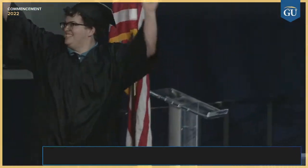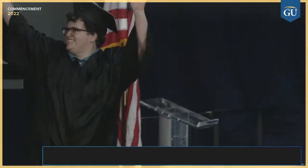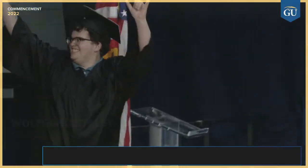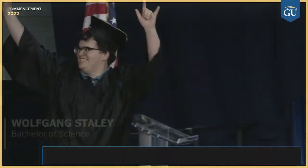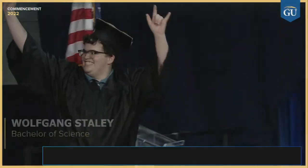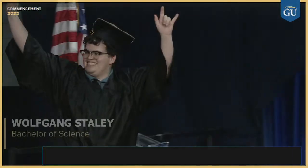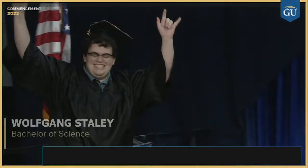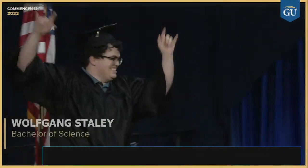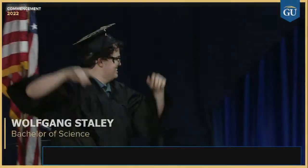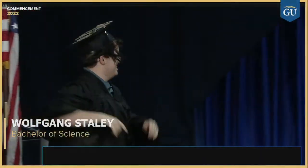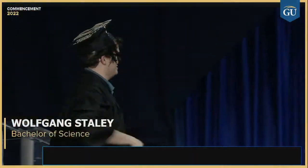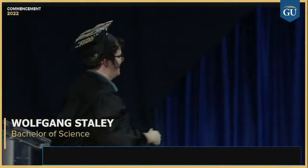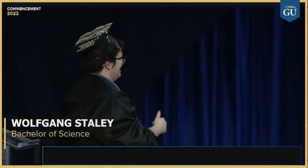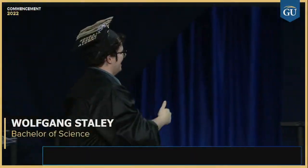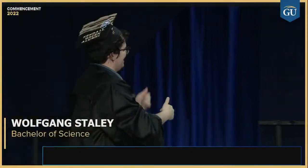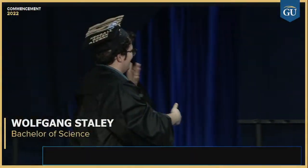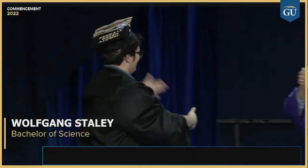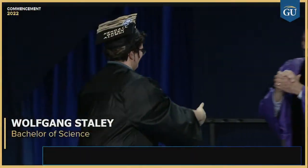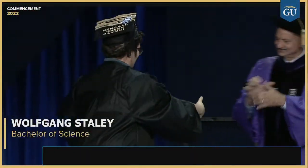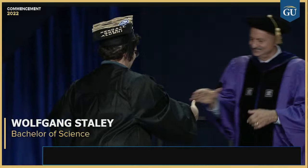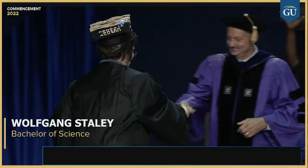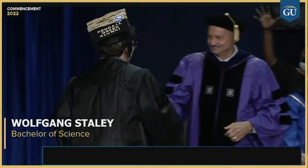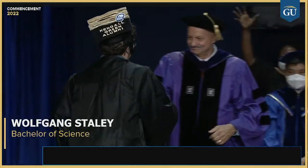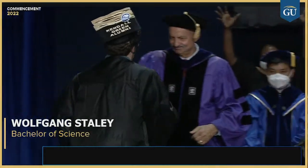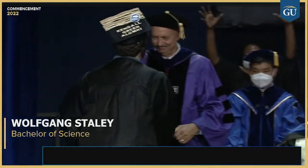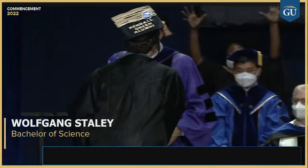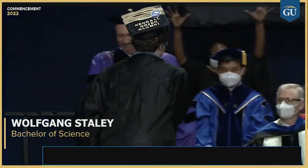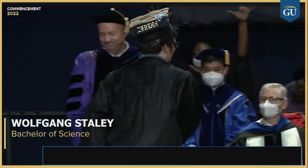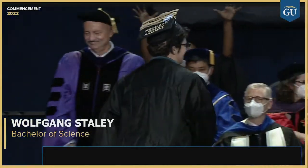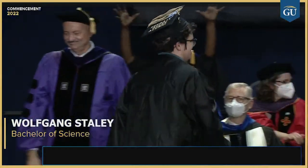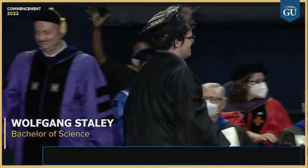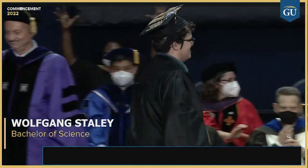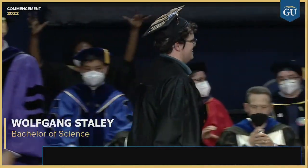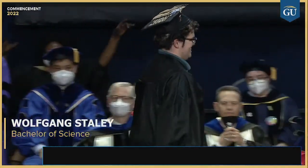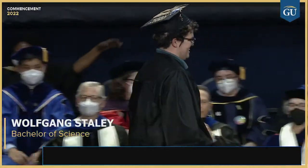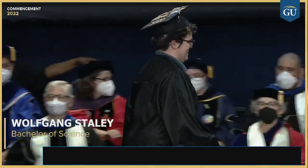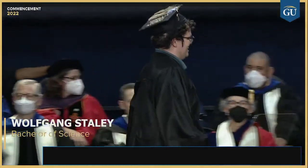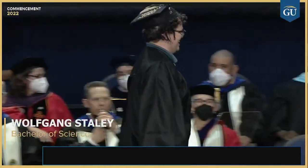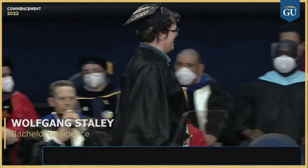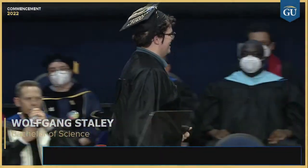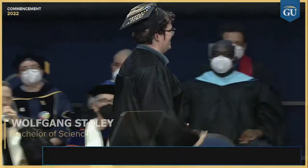Wolfgang Stalley, Bachelor of Science. Congratulations.